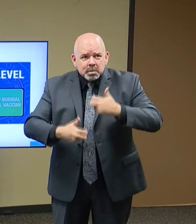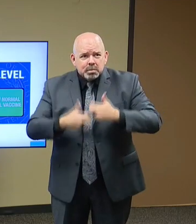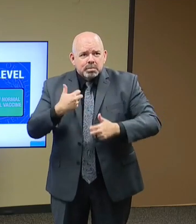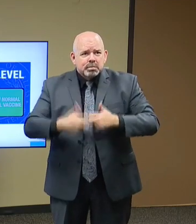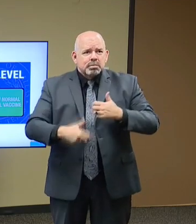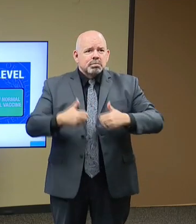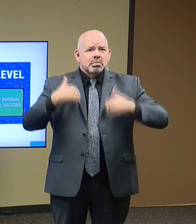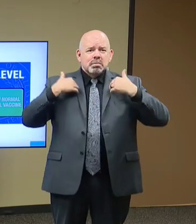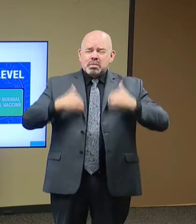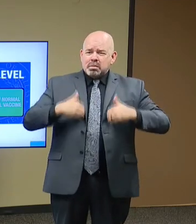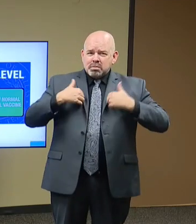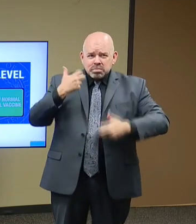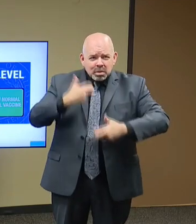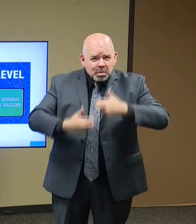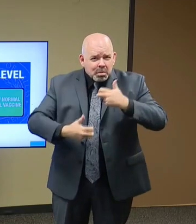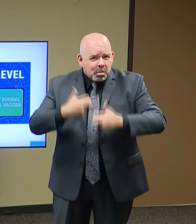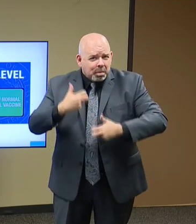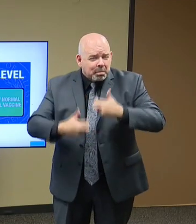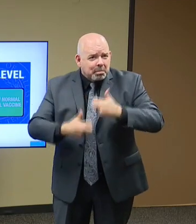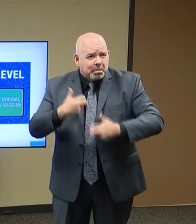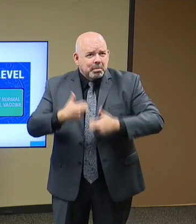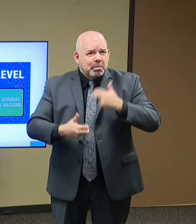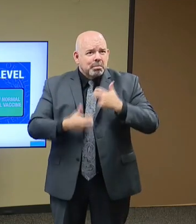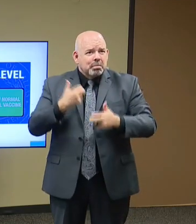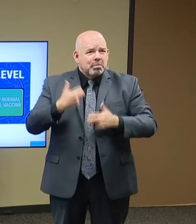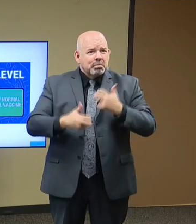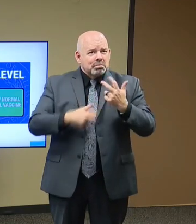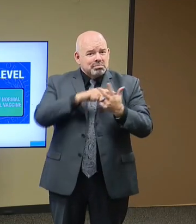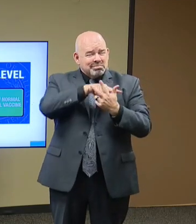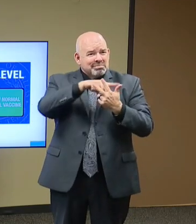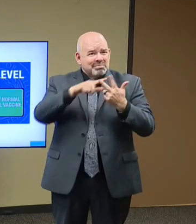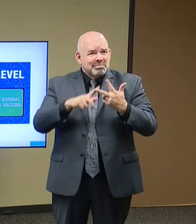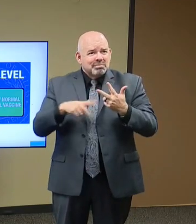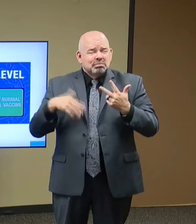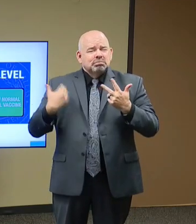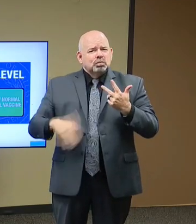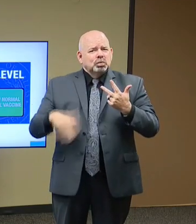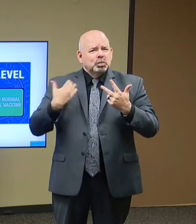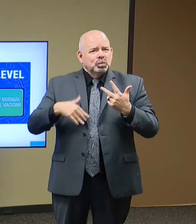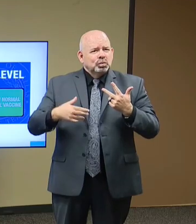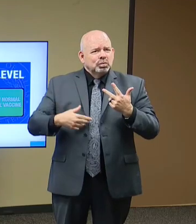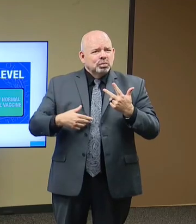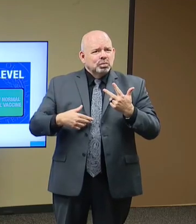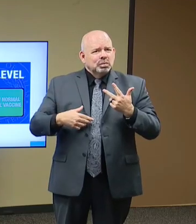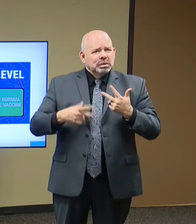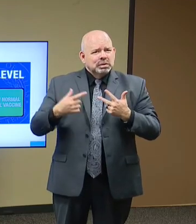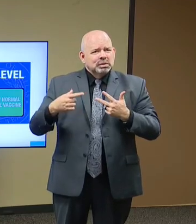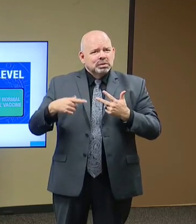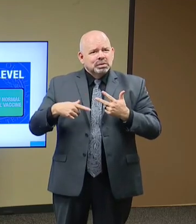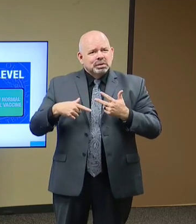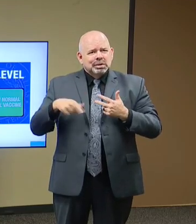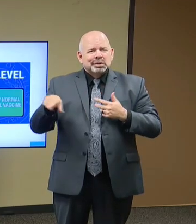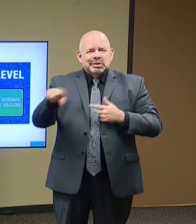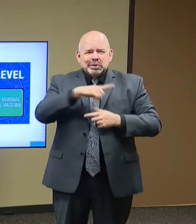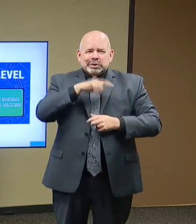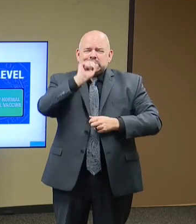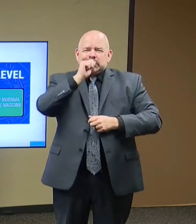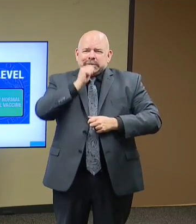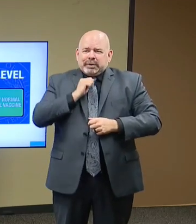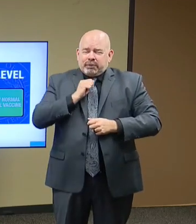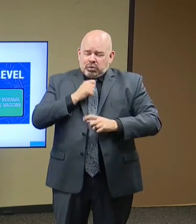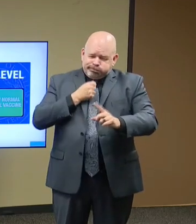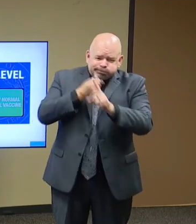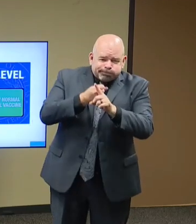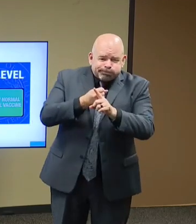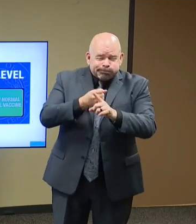conditions. These are folks who do poorly when they get COVID. If you're in that group, you need to